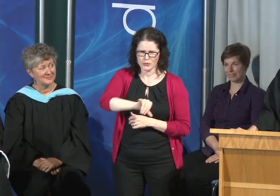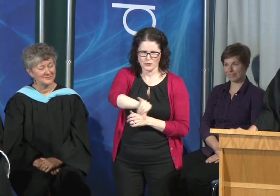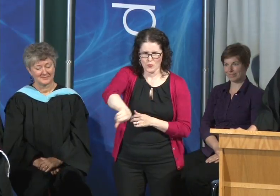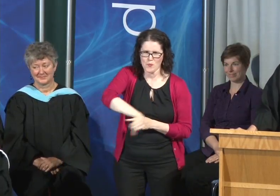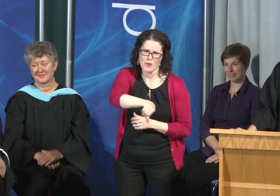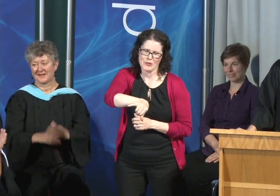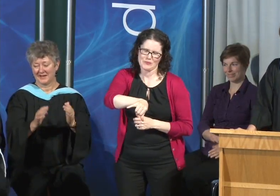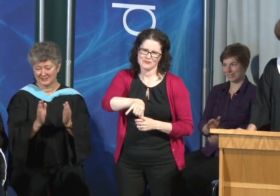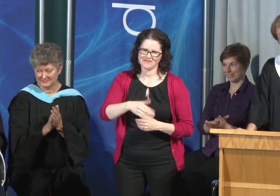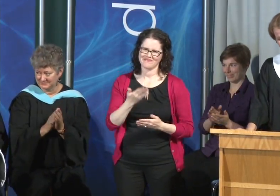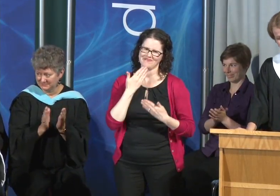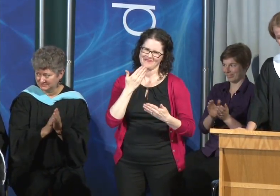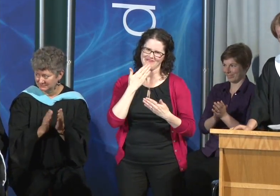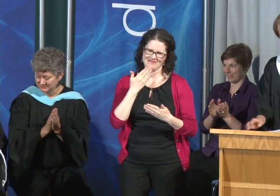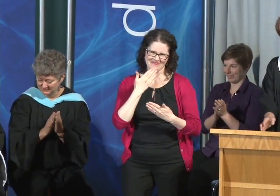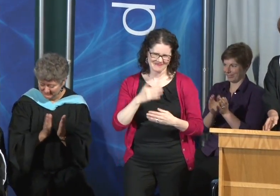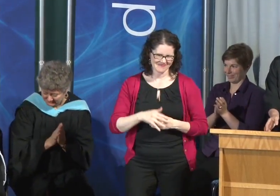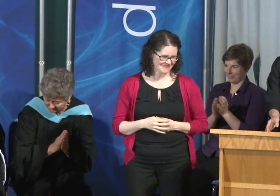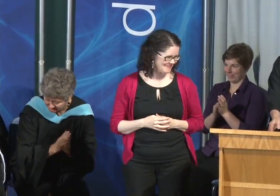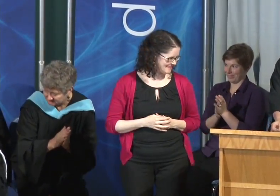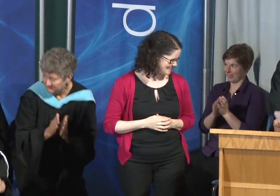Thank you.